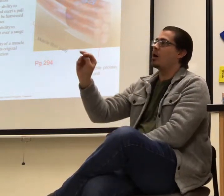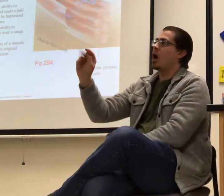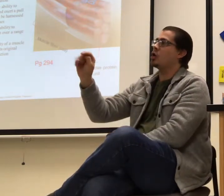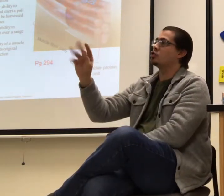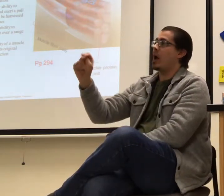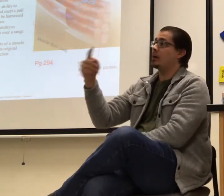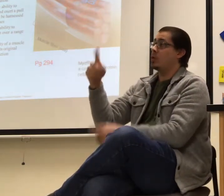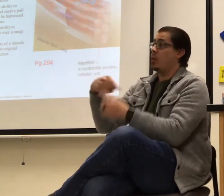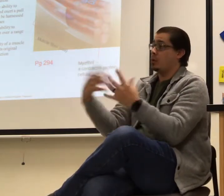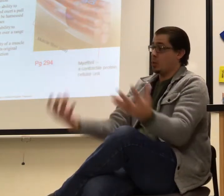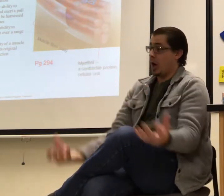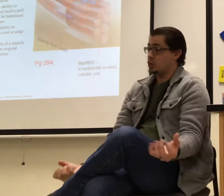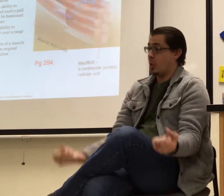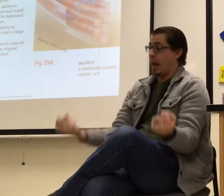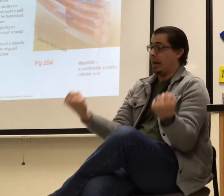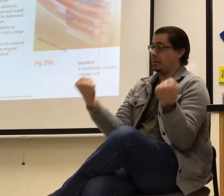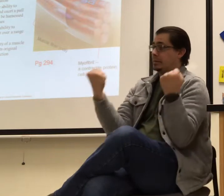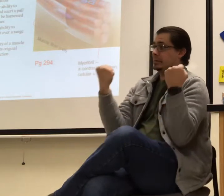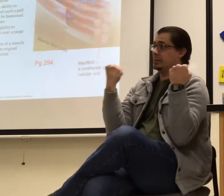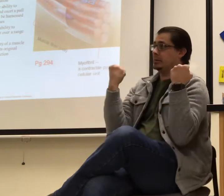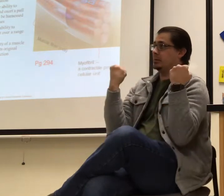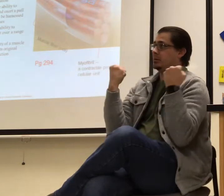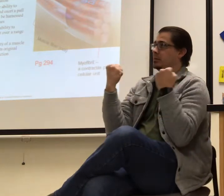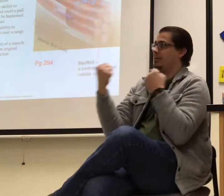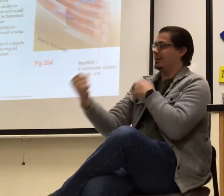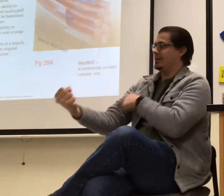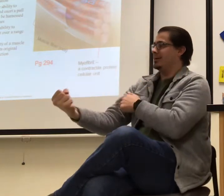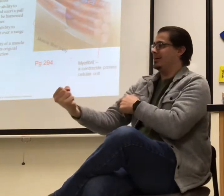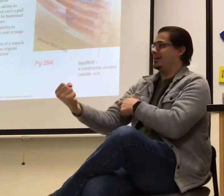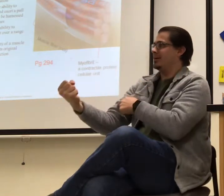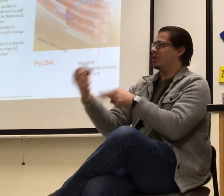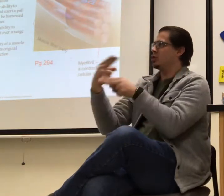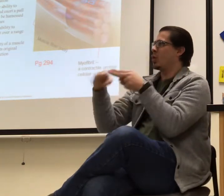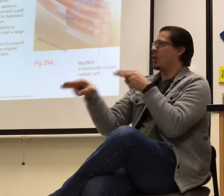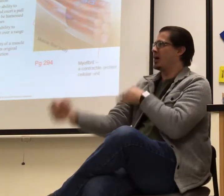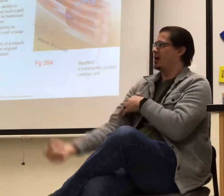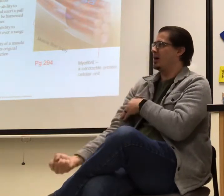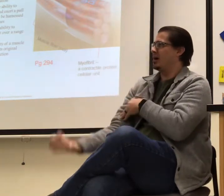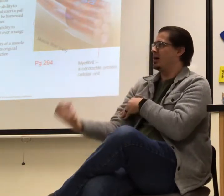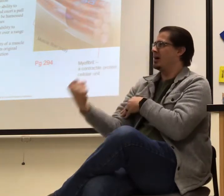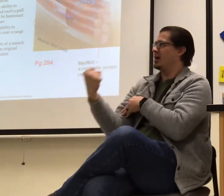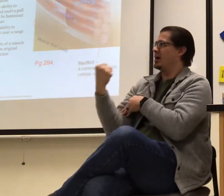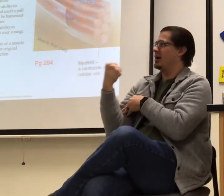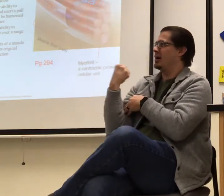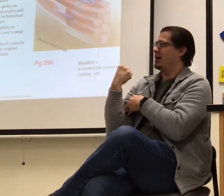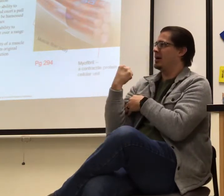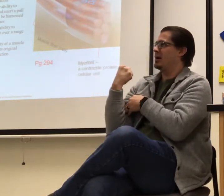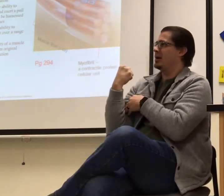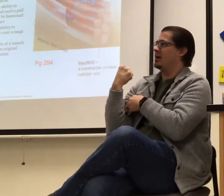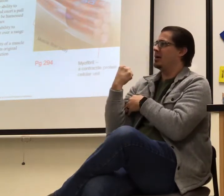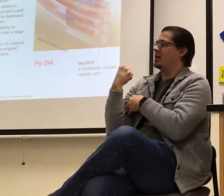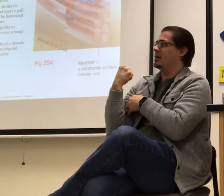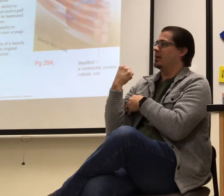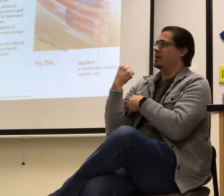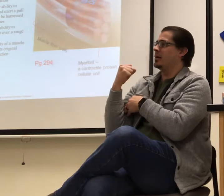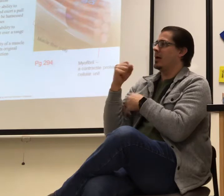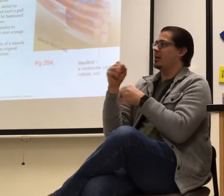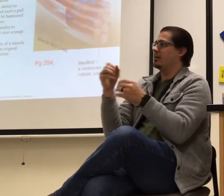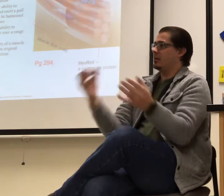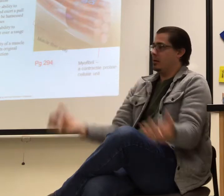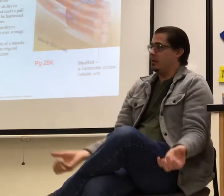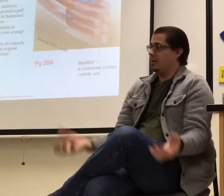And when you contract, you shorten in a way that moves the load